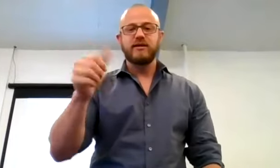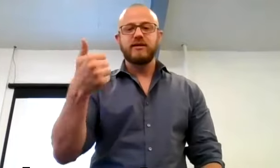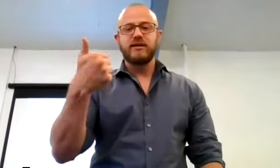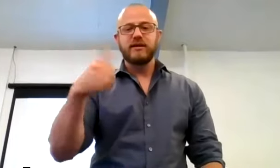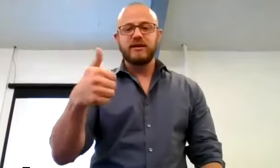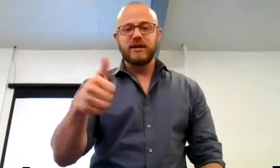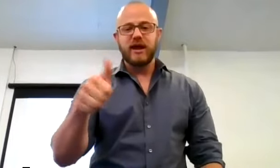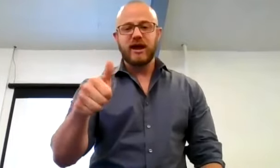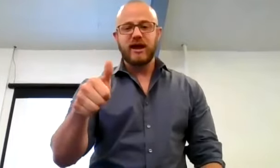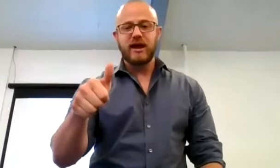9, 10,